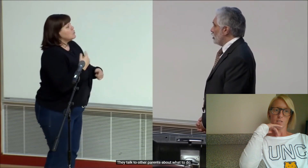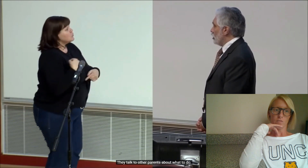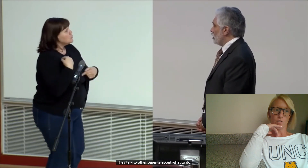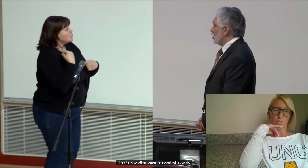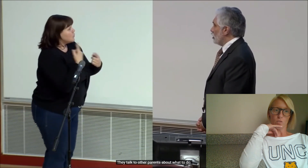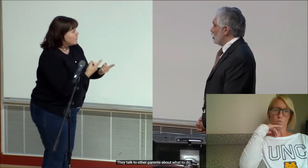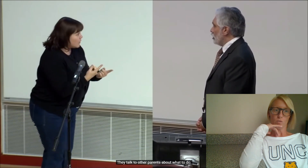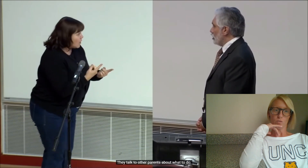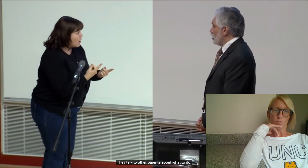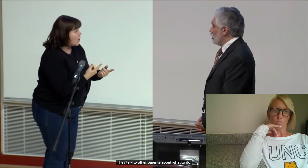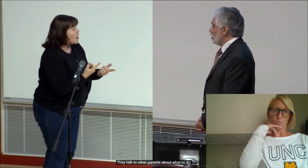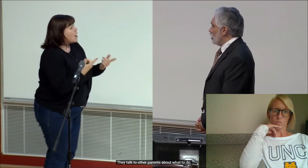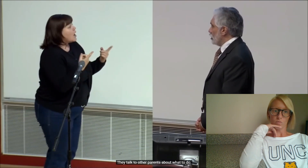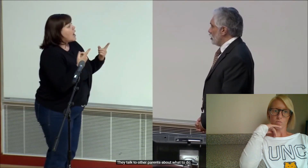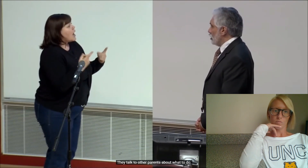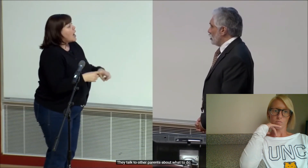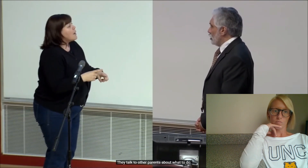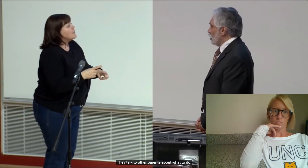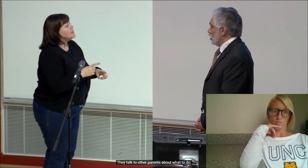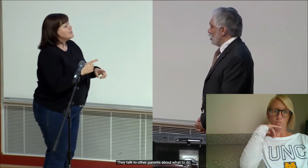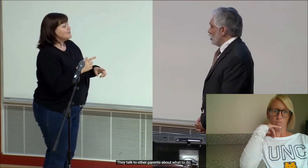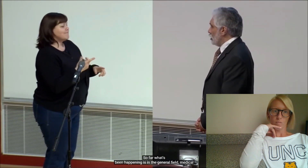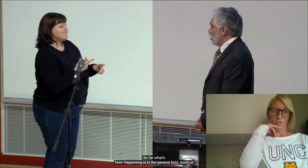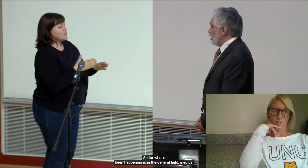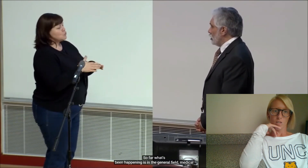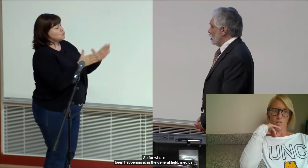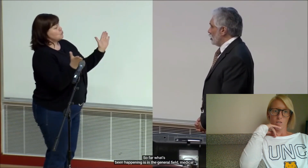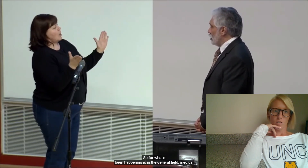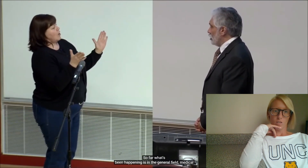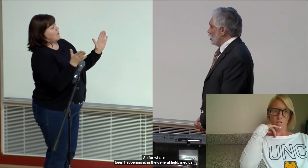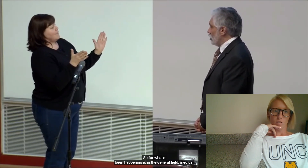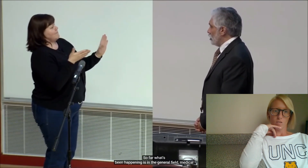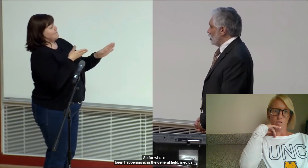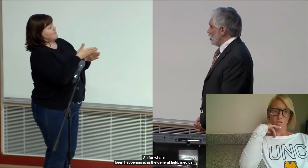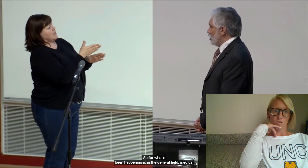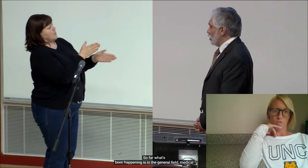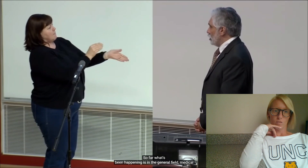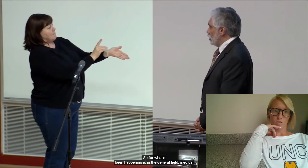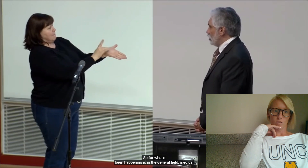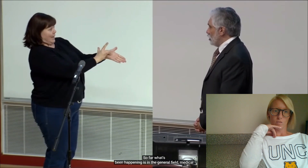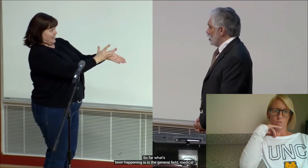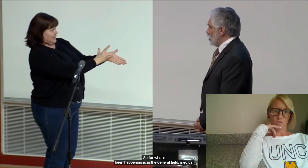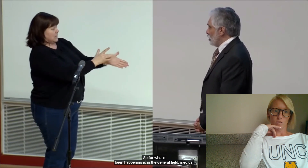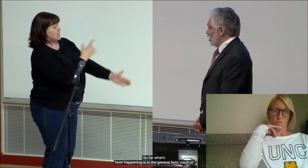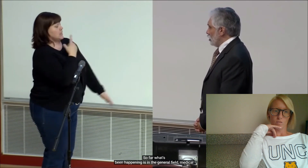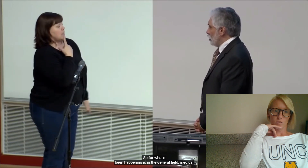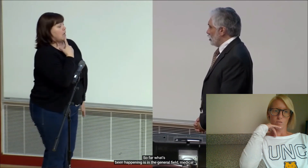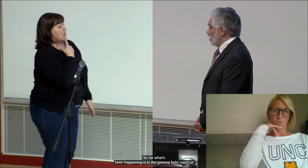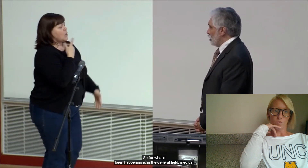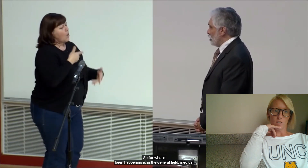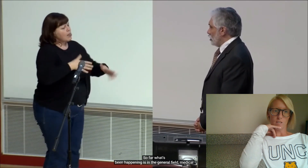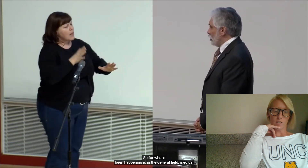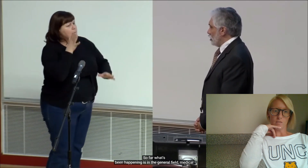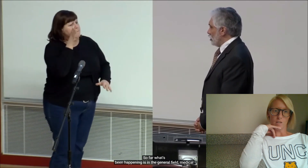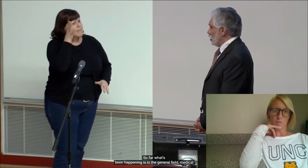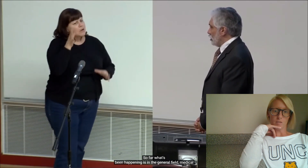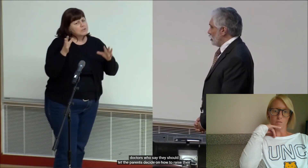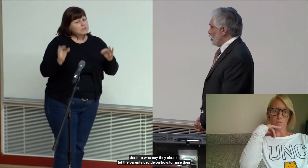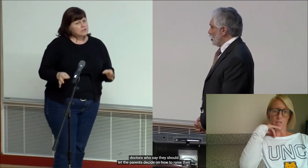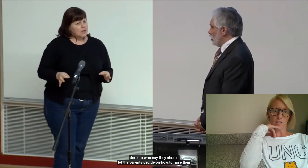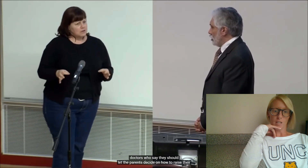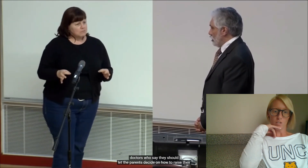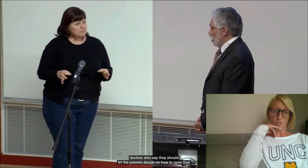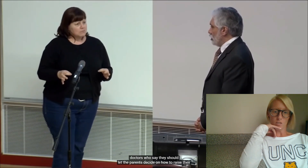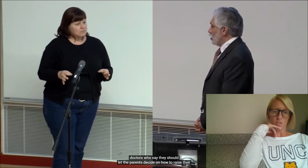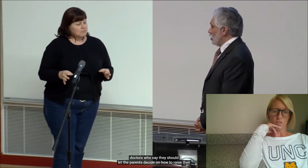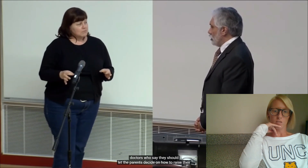to other women about, Confused and other don't know what to parents do. about what to do. So far, what's been happening is in the general field, it's So since medical they develop doctors who